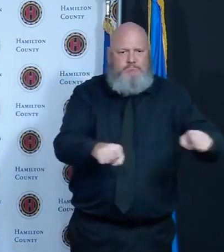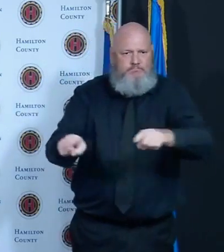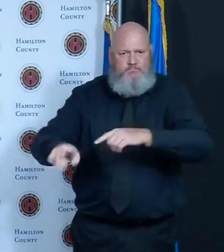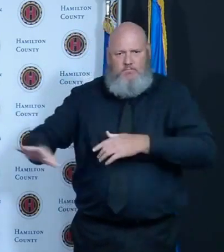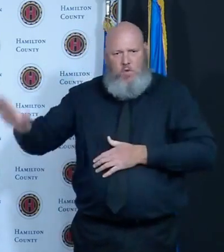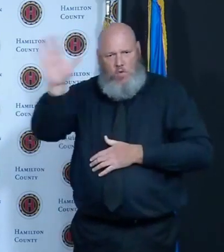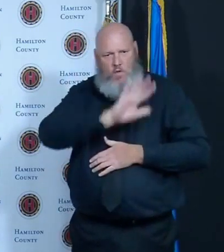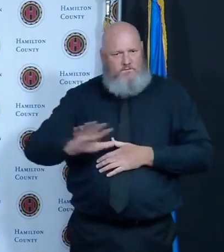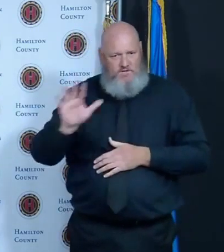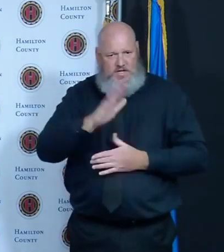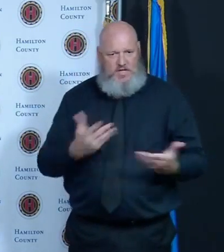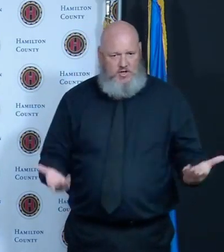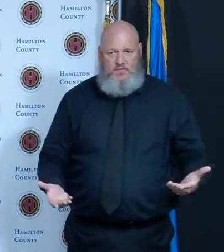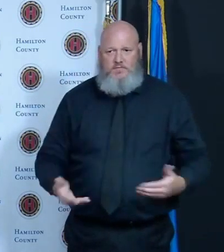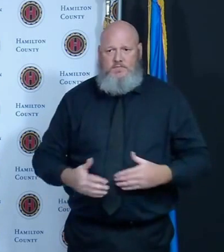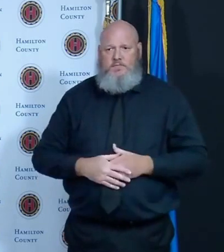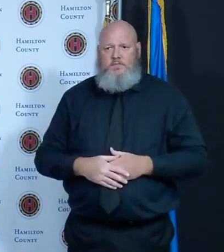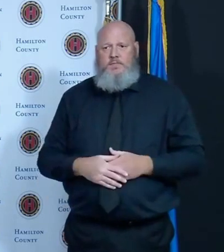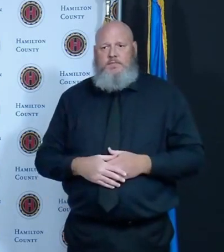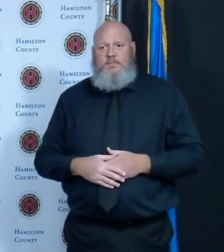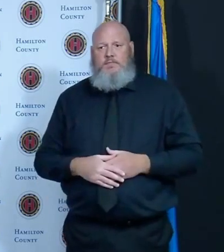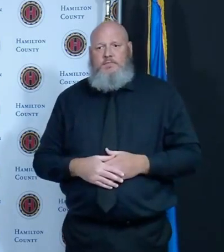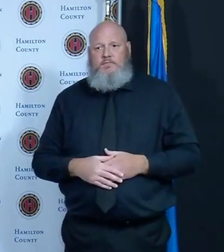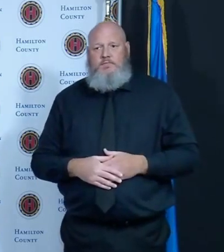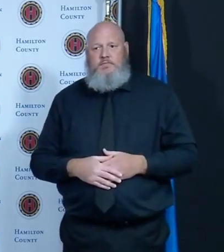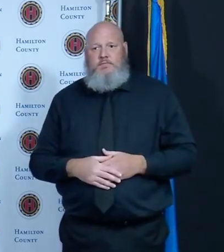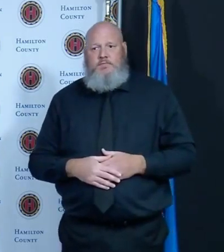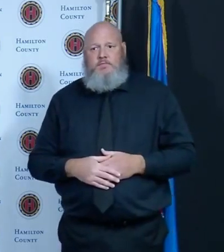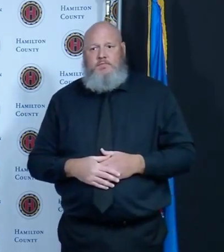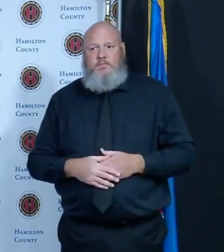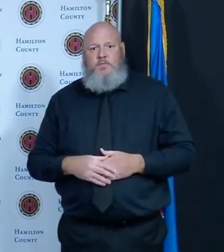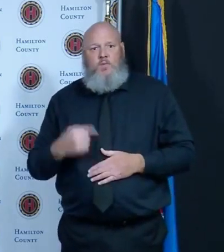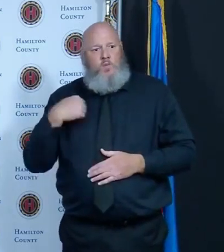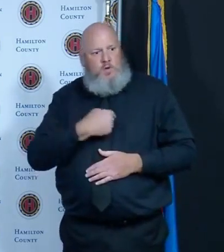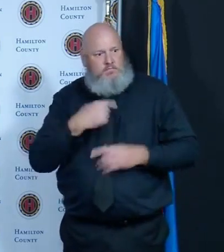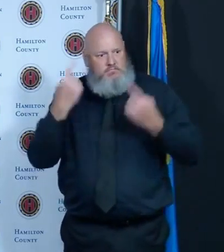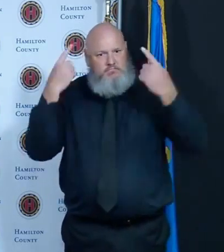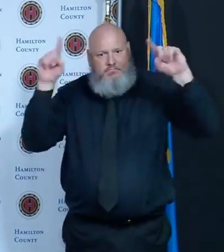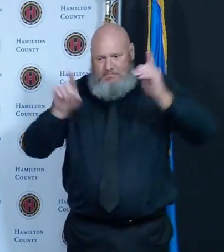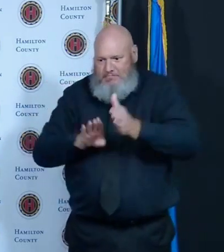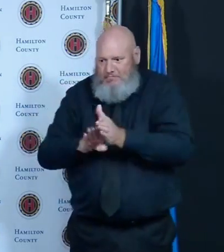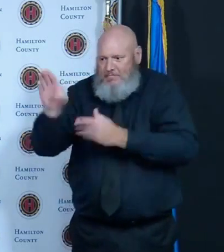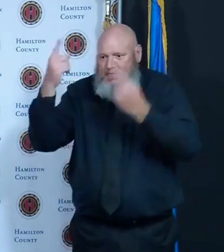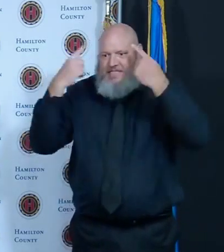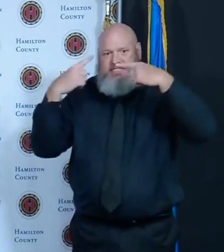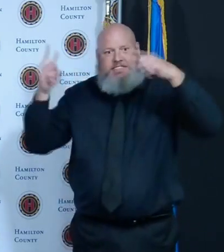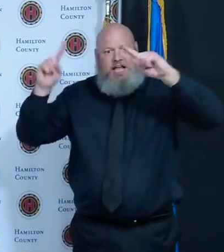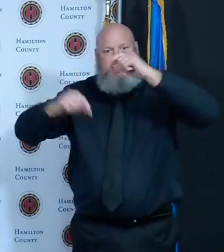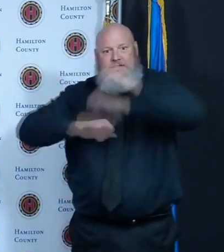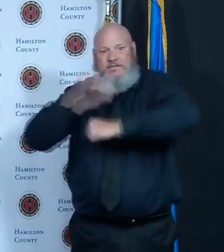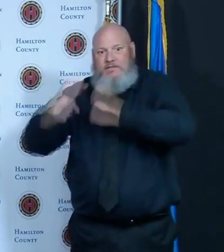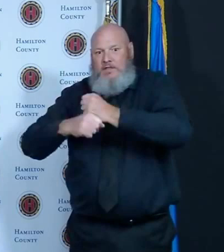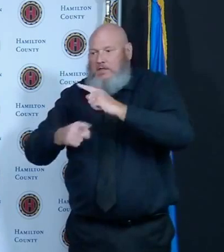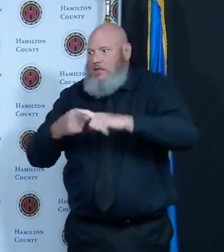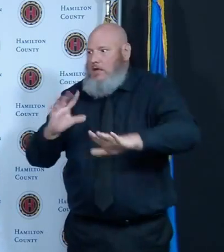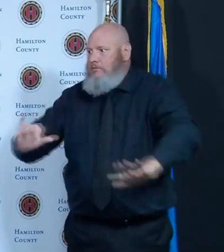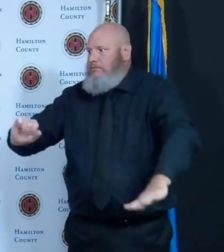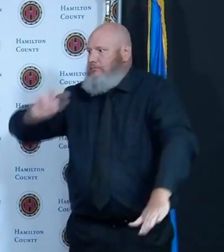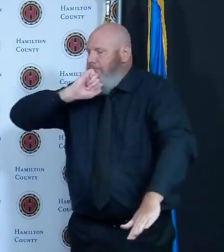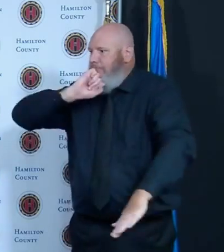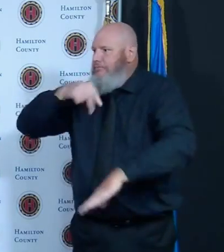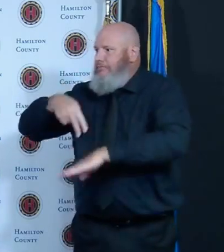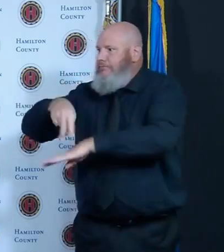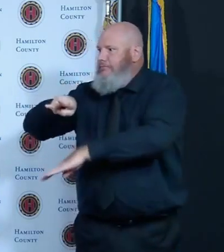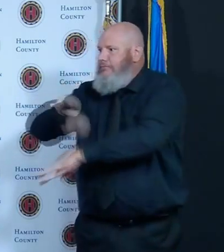our most successful year, and now we face this challenge as COVID-19 has essentially closed our office for the time being. And for the last